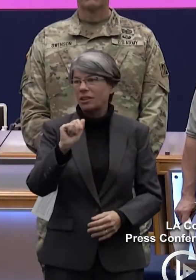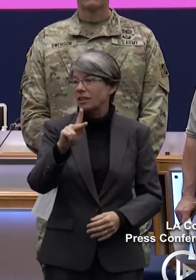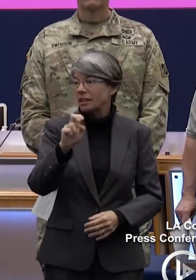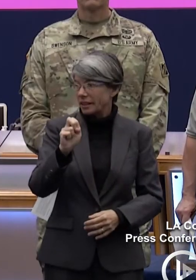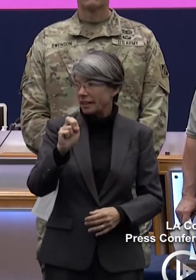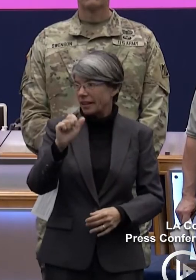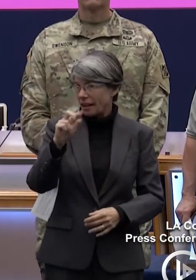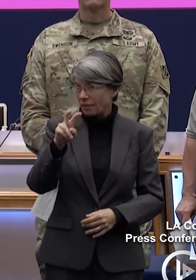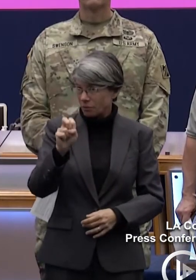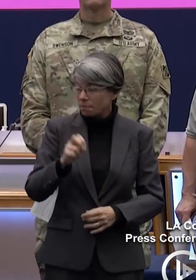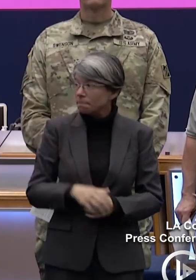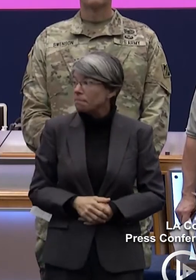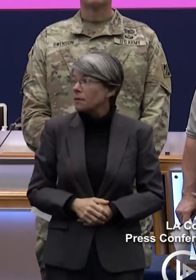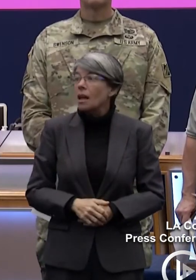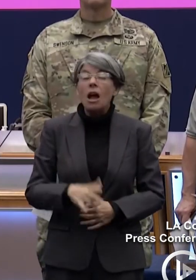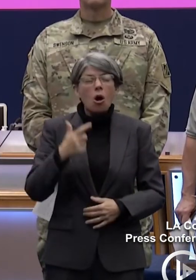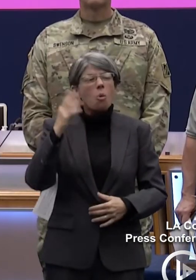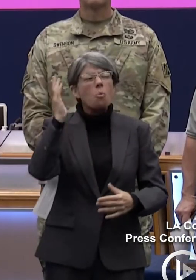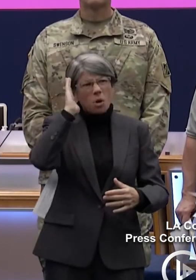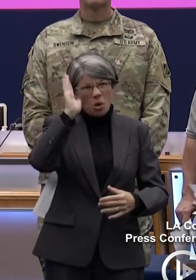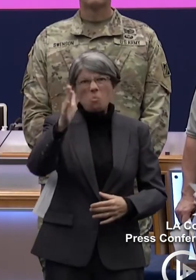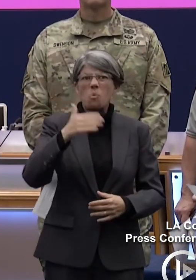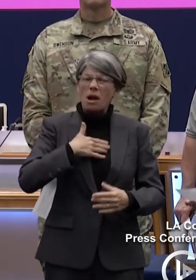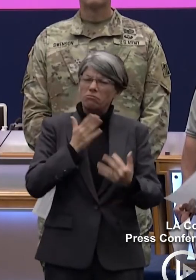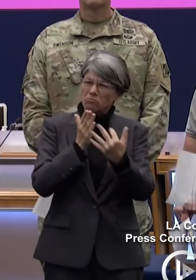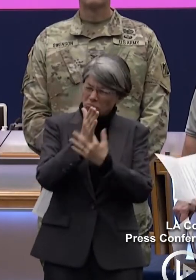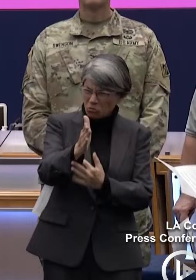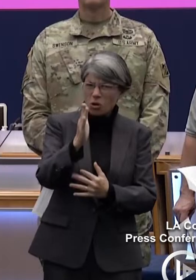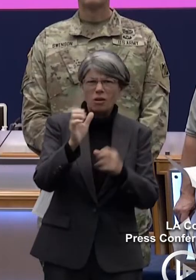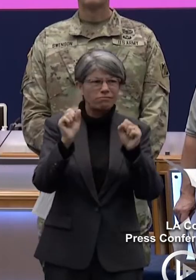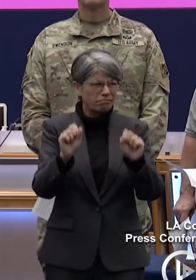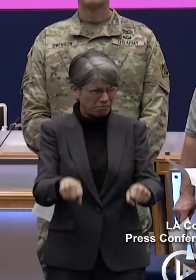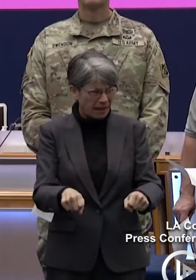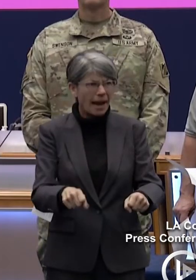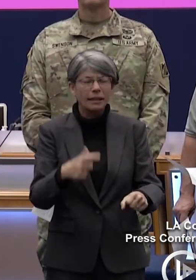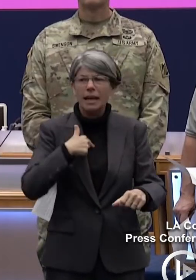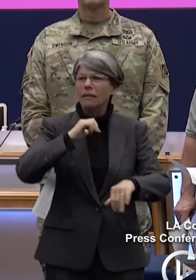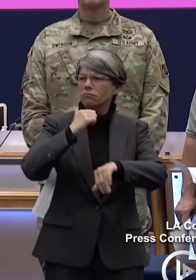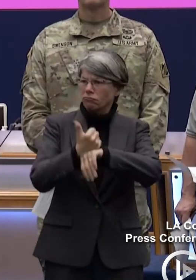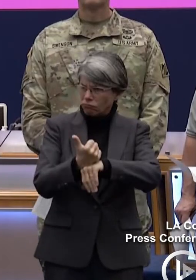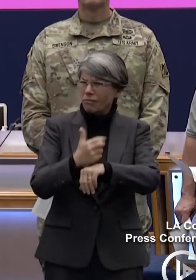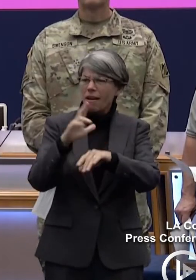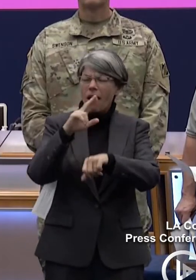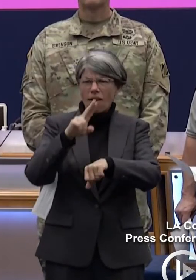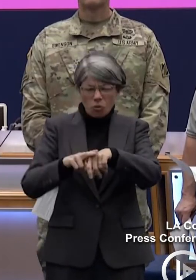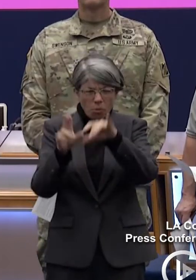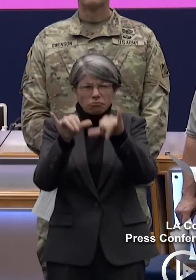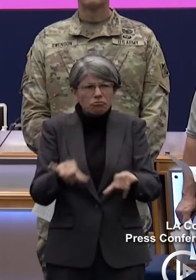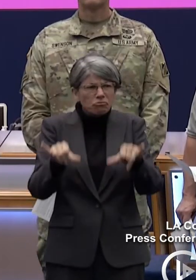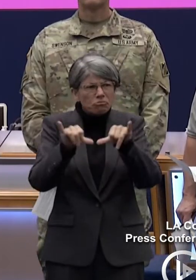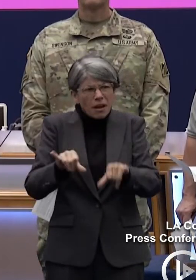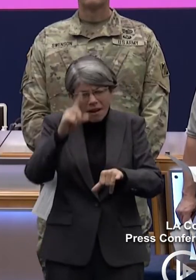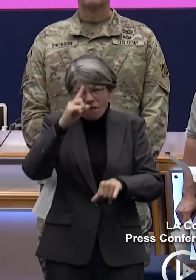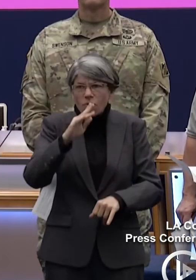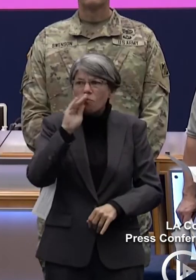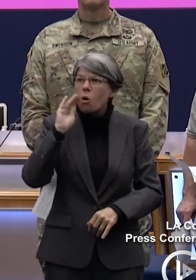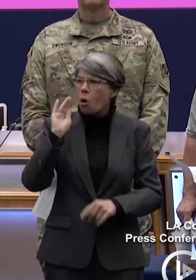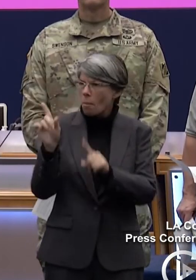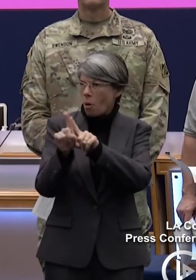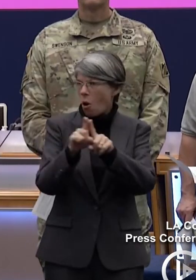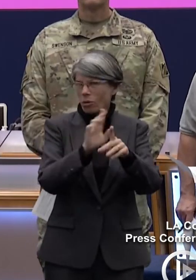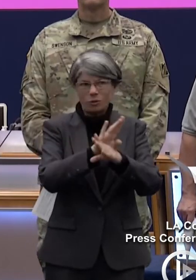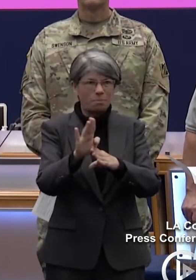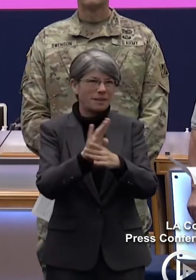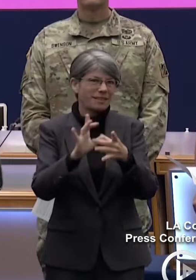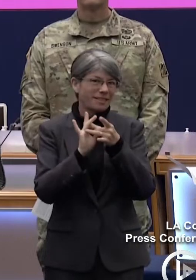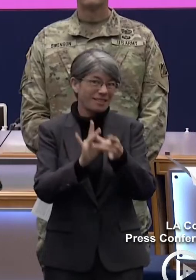reminder that we will get through this and restore a sense of normalcy for our homes and